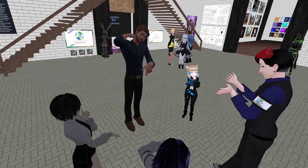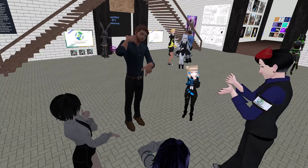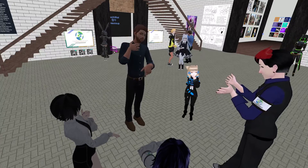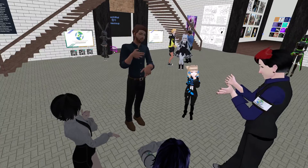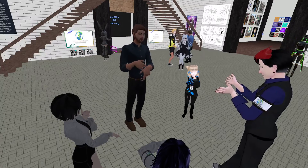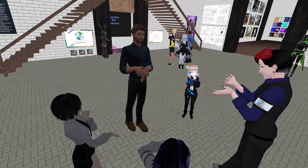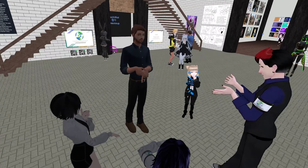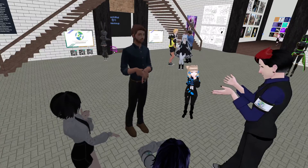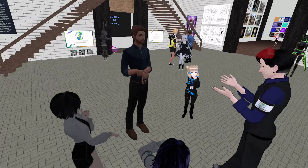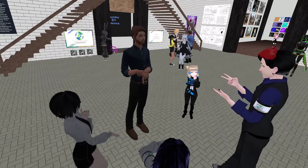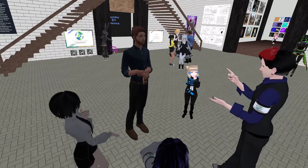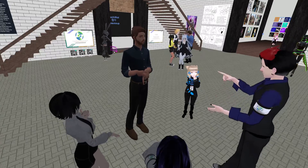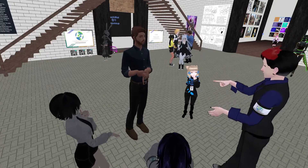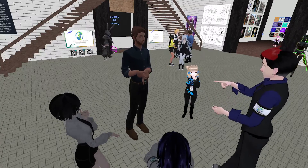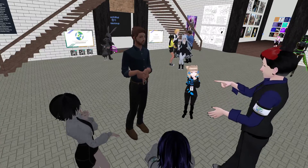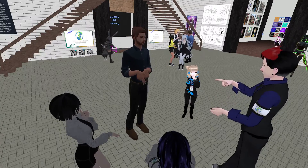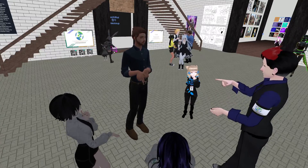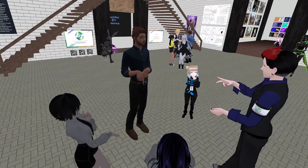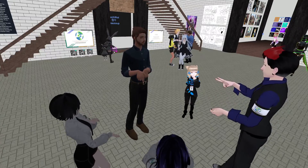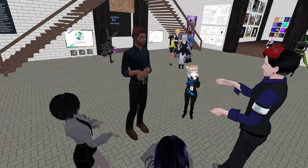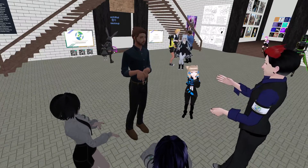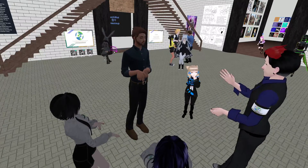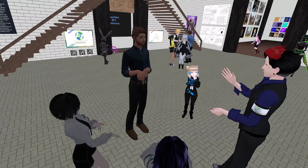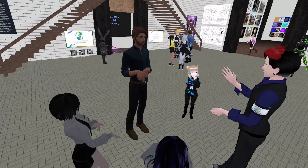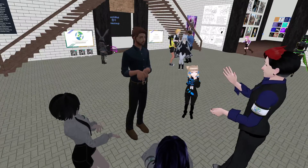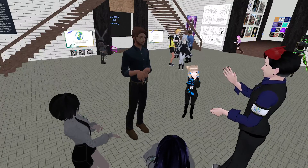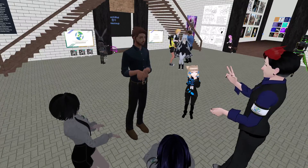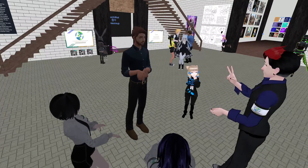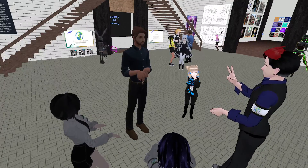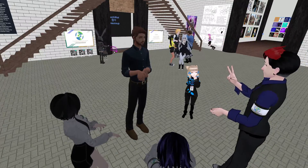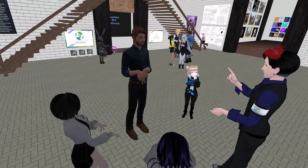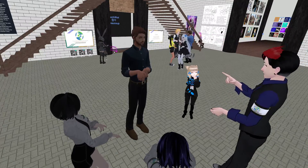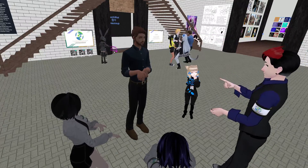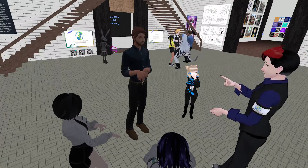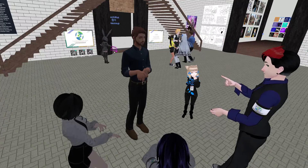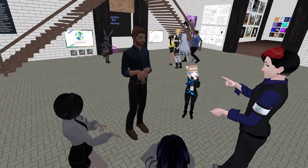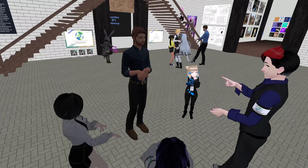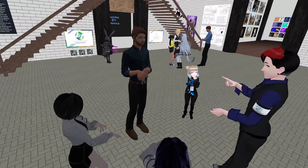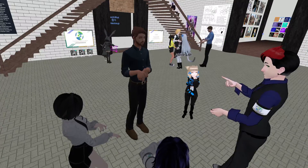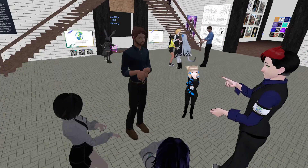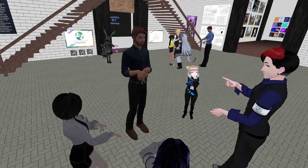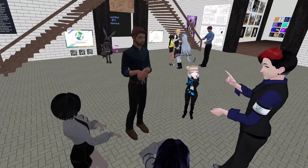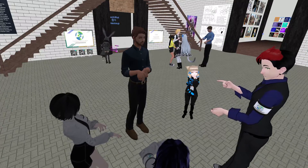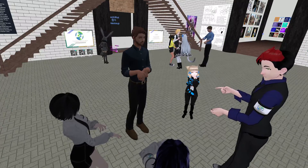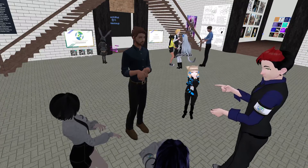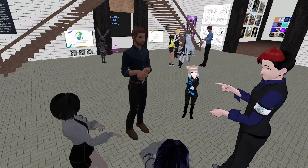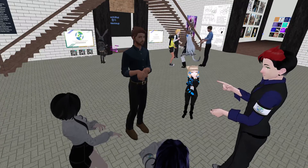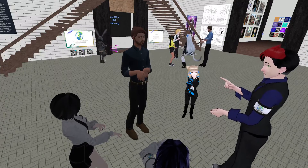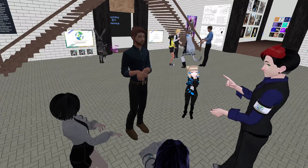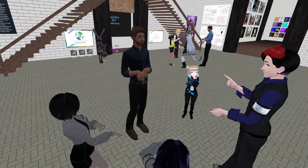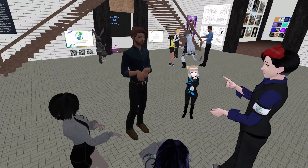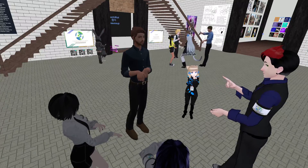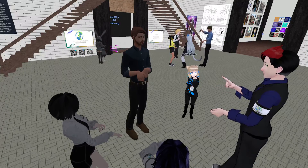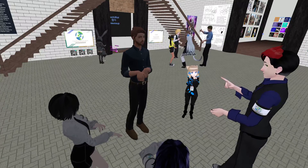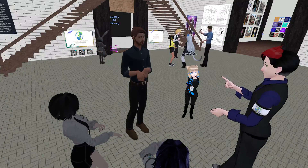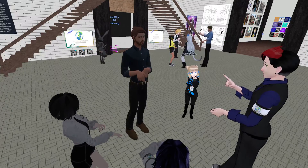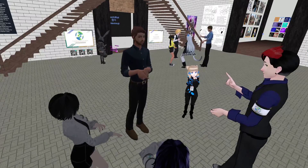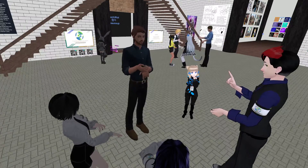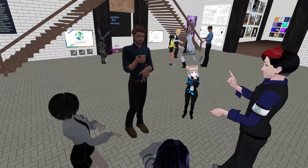up and I just read it somewhere, but I saw something that said like deaf people whenever they go to Italy, that's like one of the